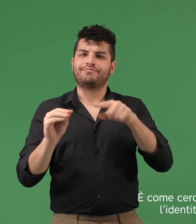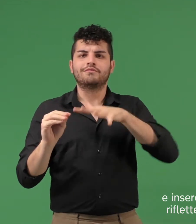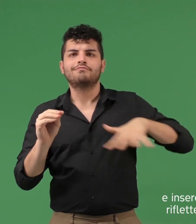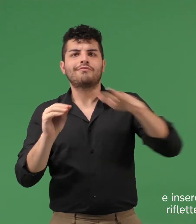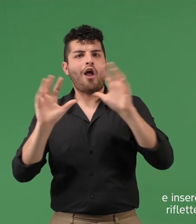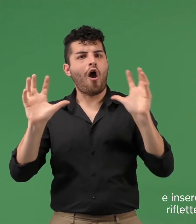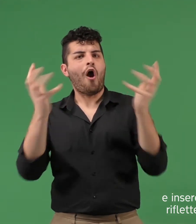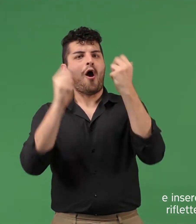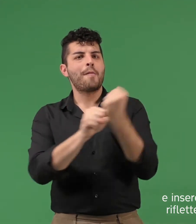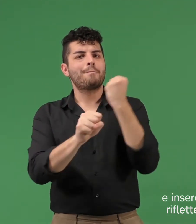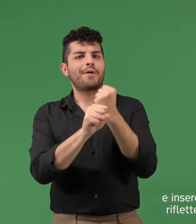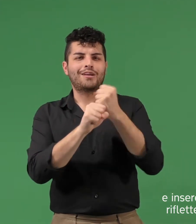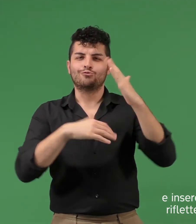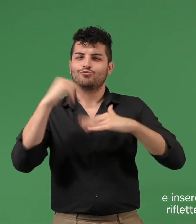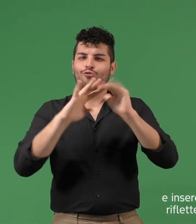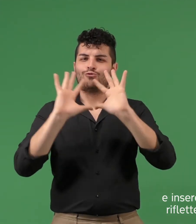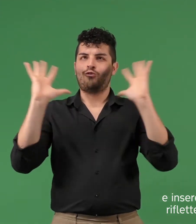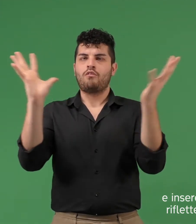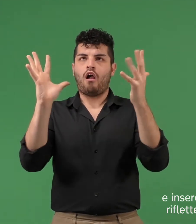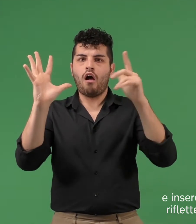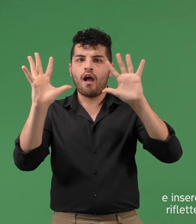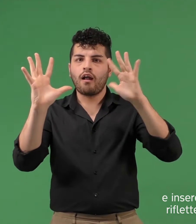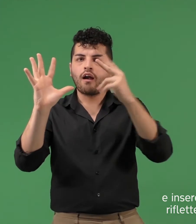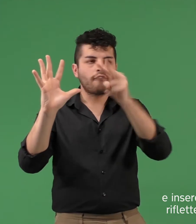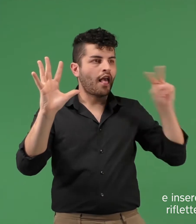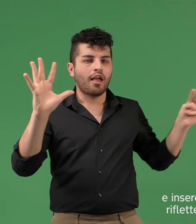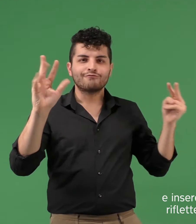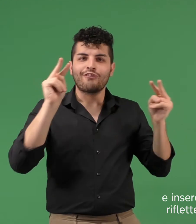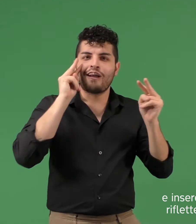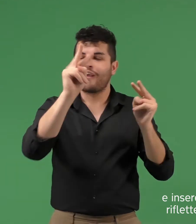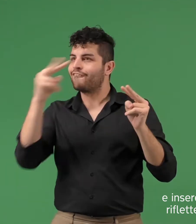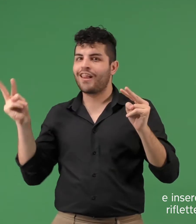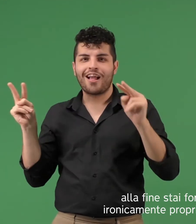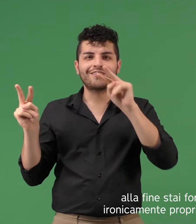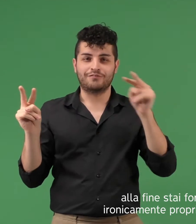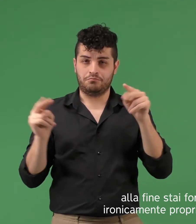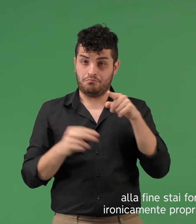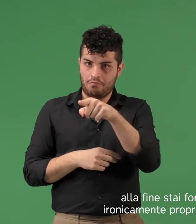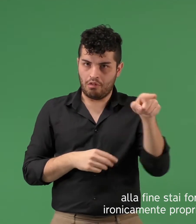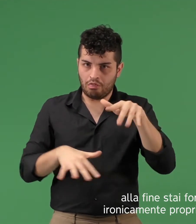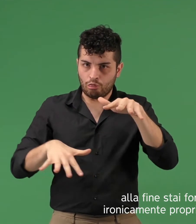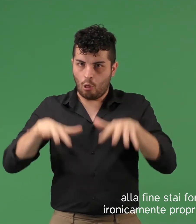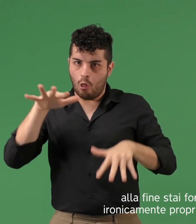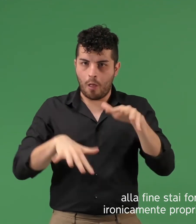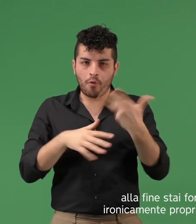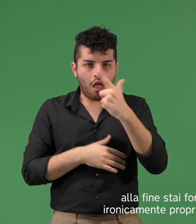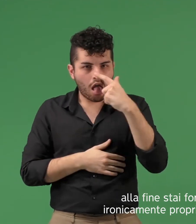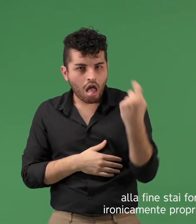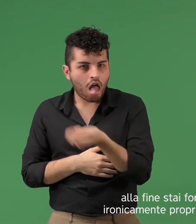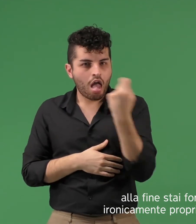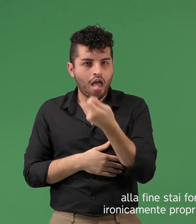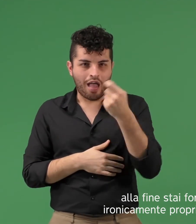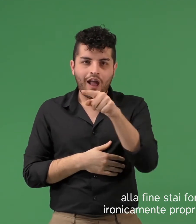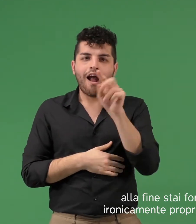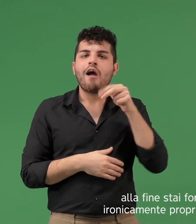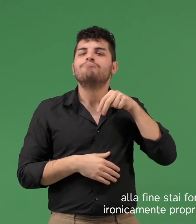space. And by putting mirrorized structures in the space, you're actually perhaps paradoxically or